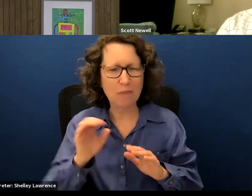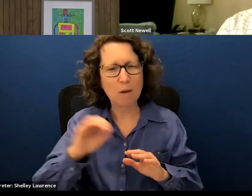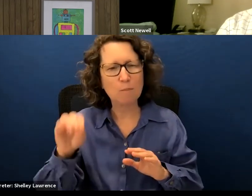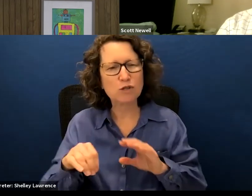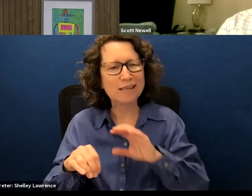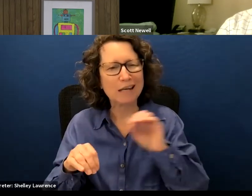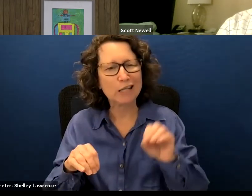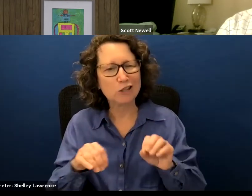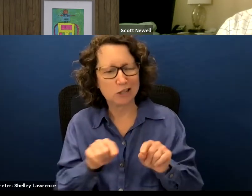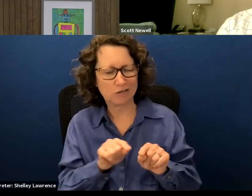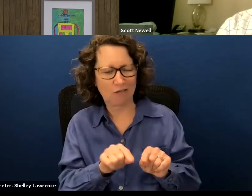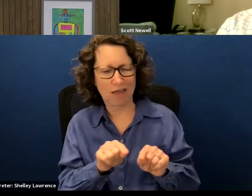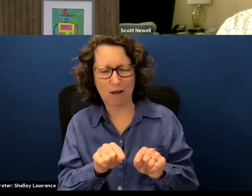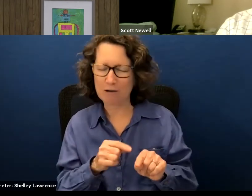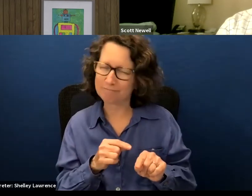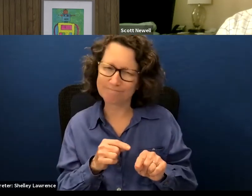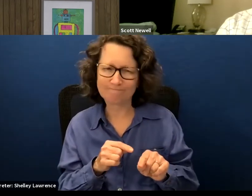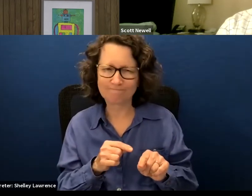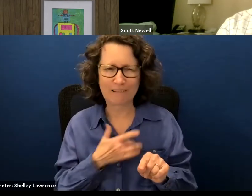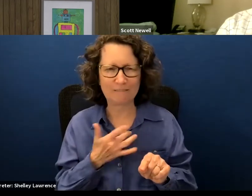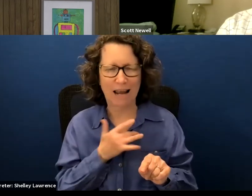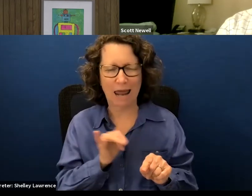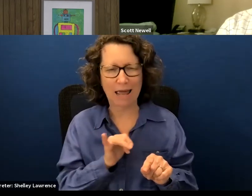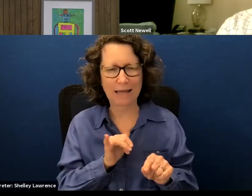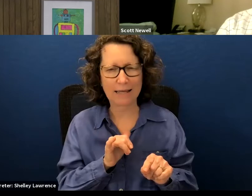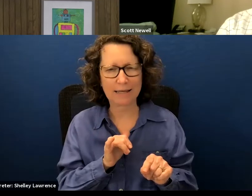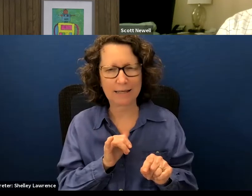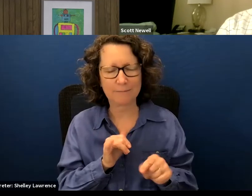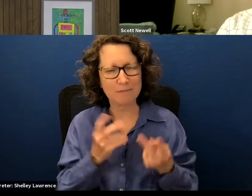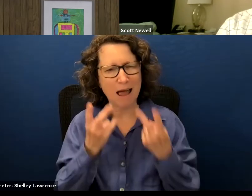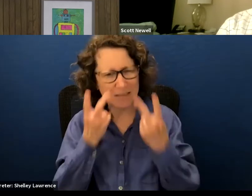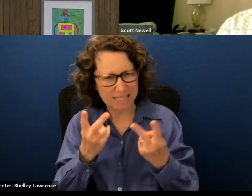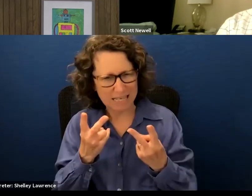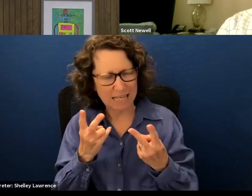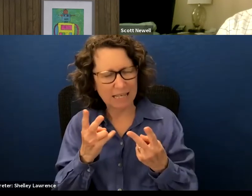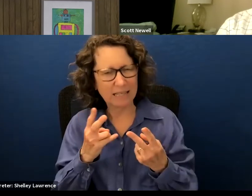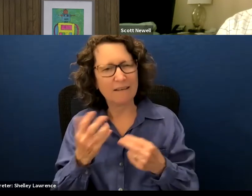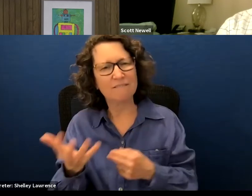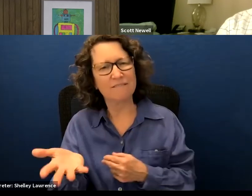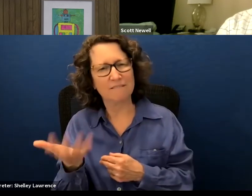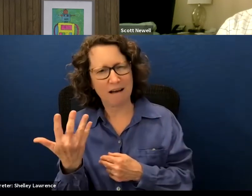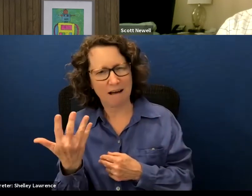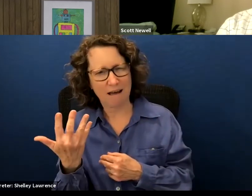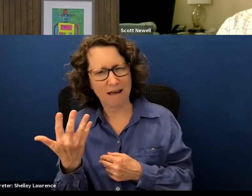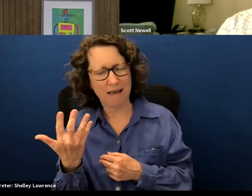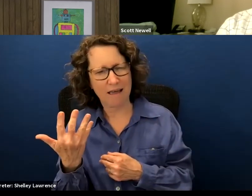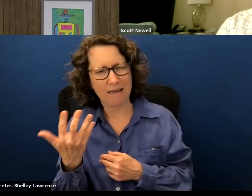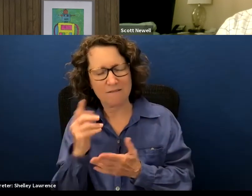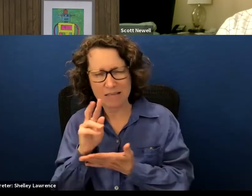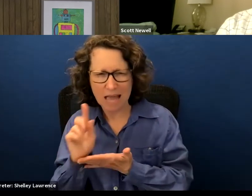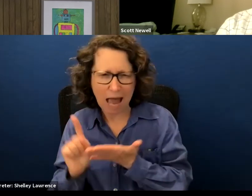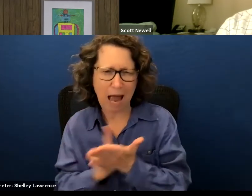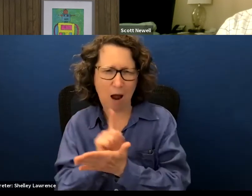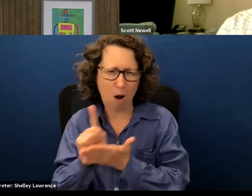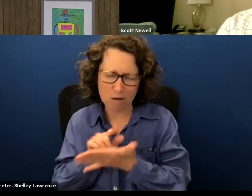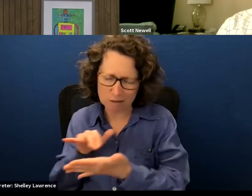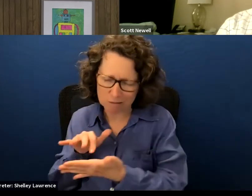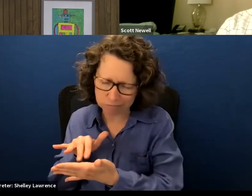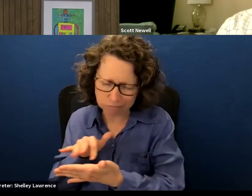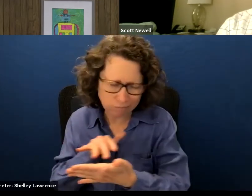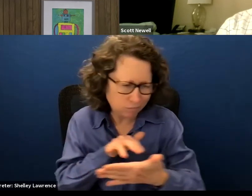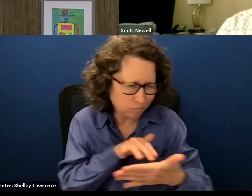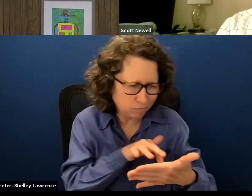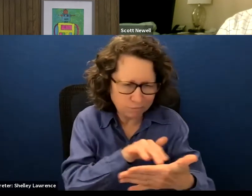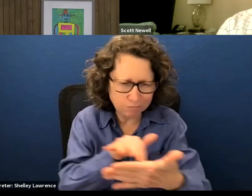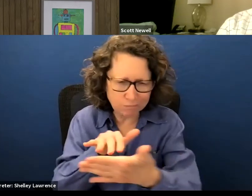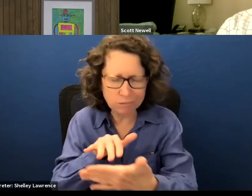percentages there. I feel like I have seen that scenario 5, and I've taken hours looking at these, that